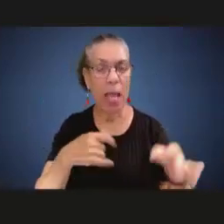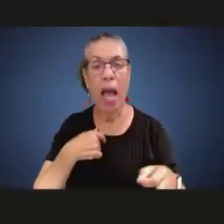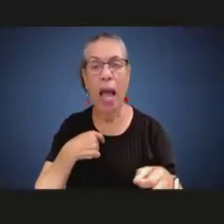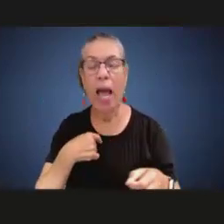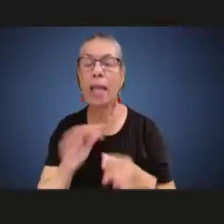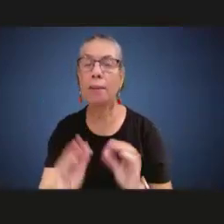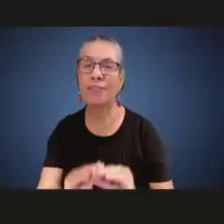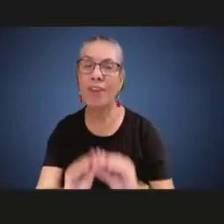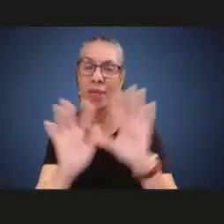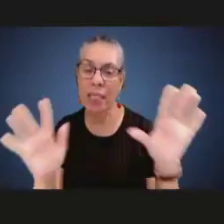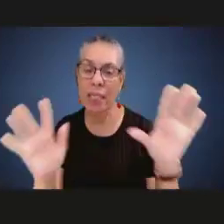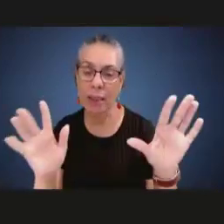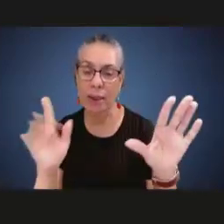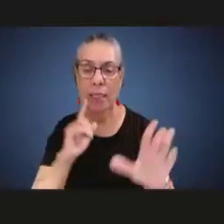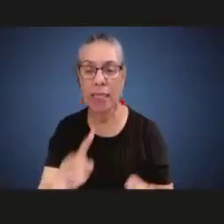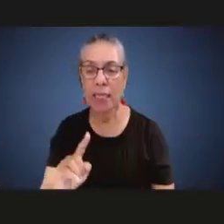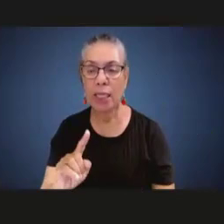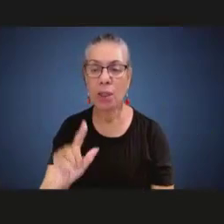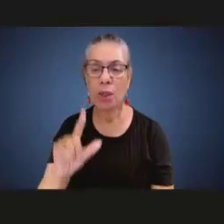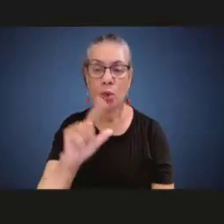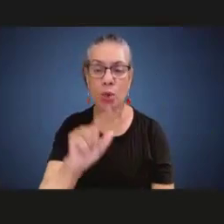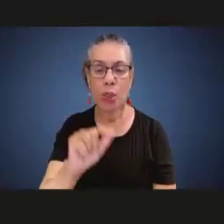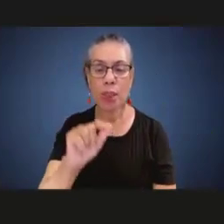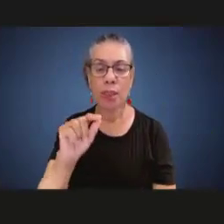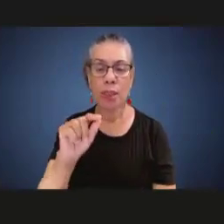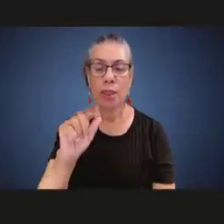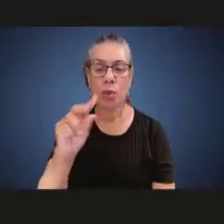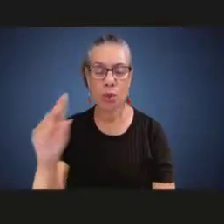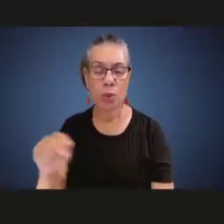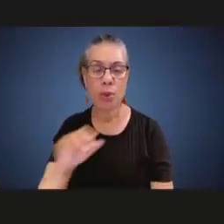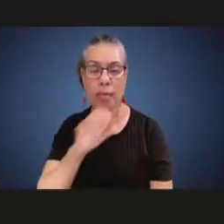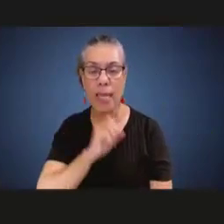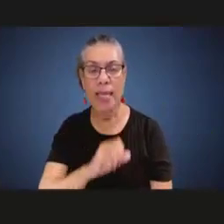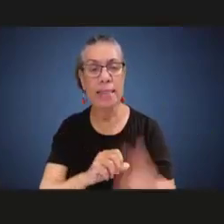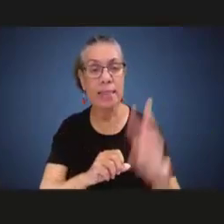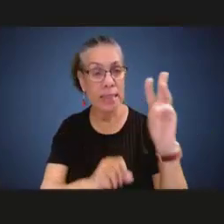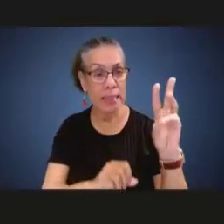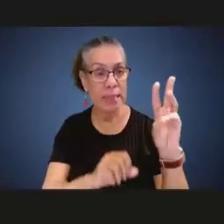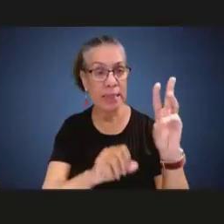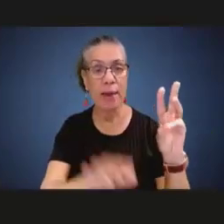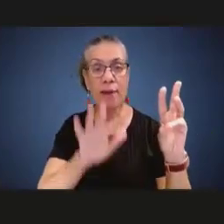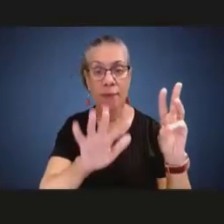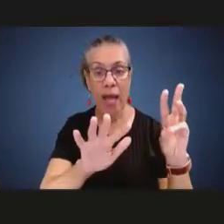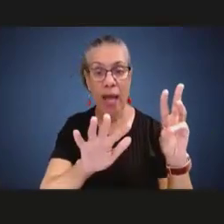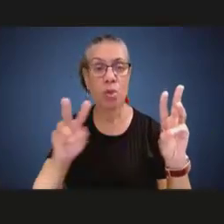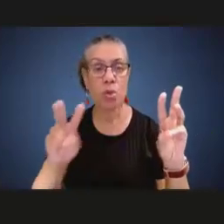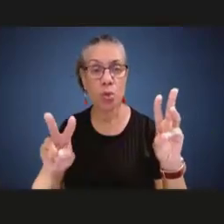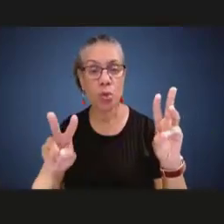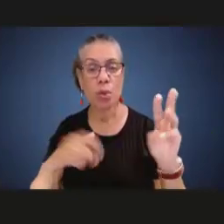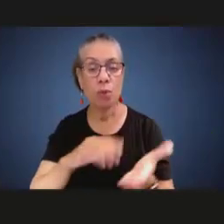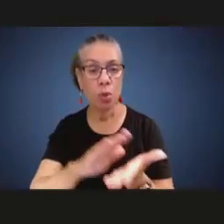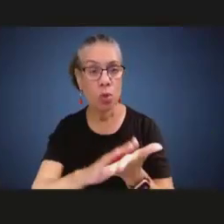May 2022, my 3 children, ages 6, 5, and 3, all under the legal age required to attend school, were moved to